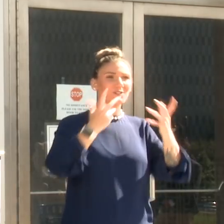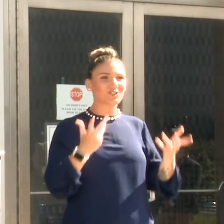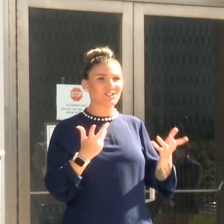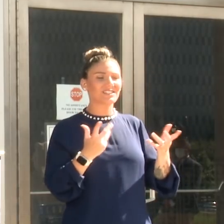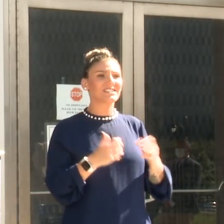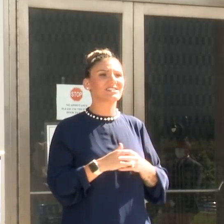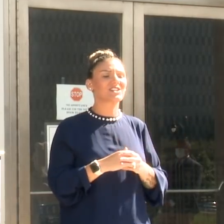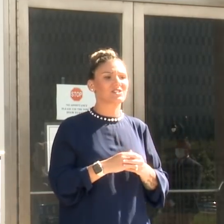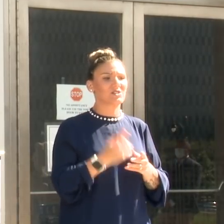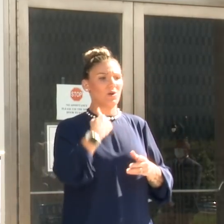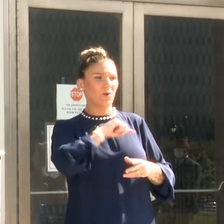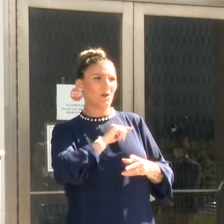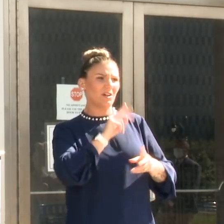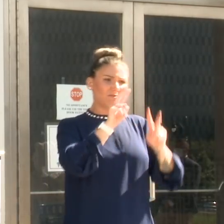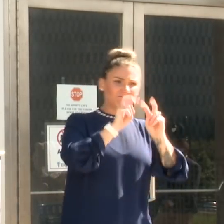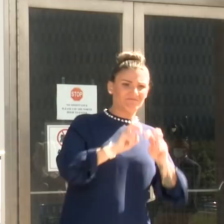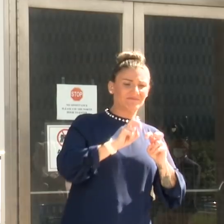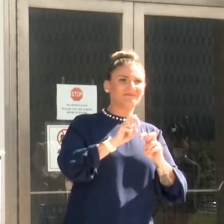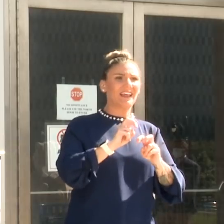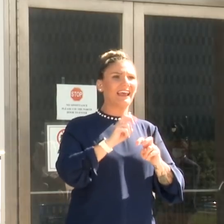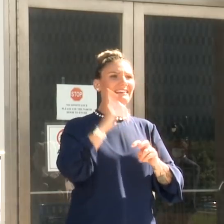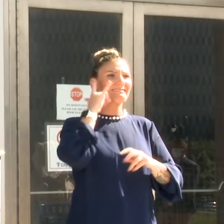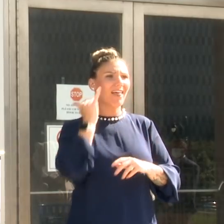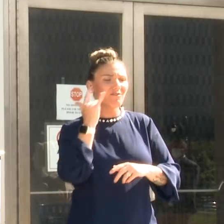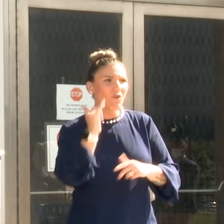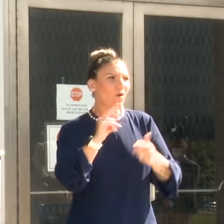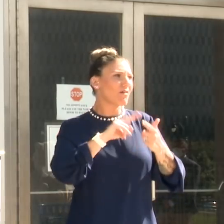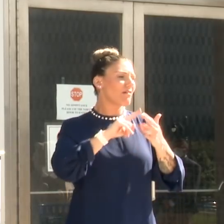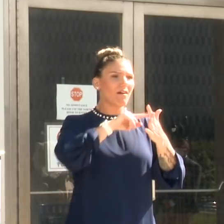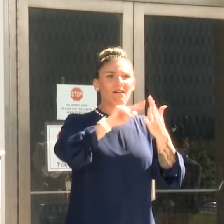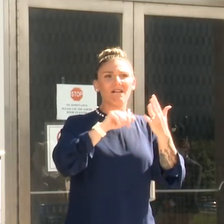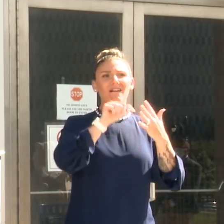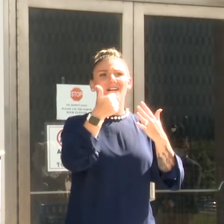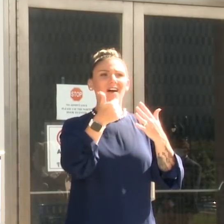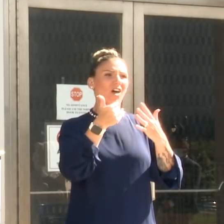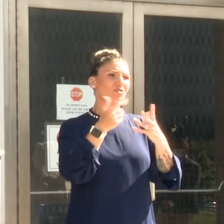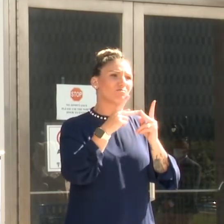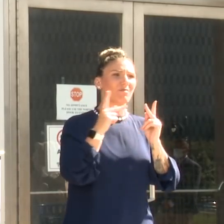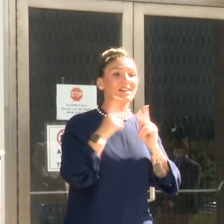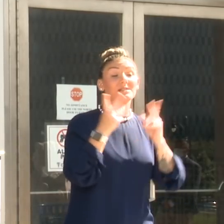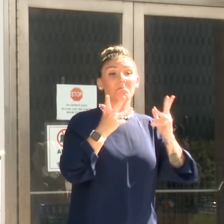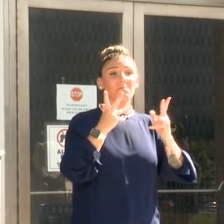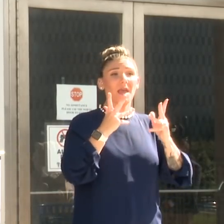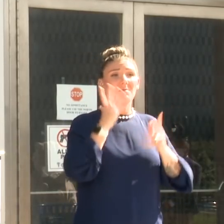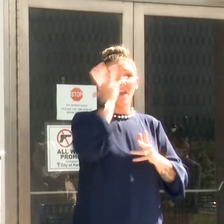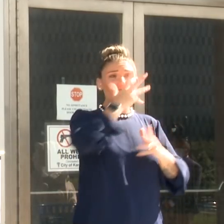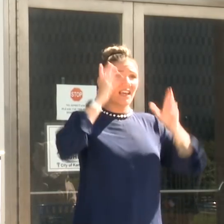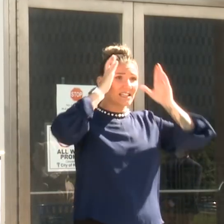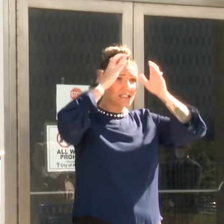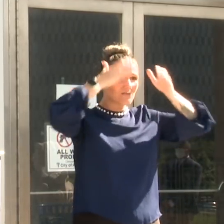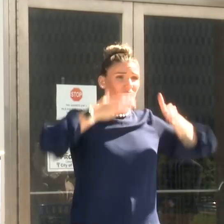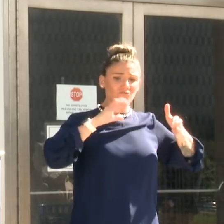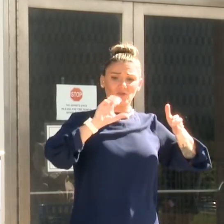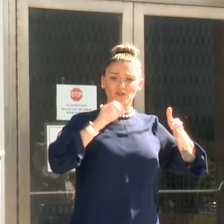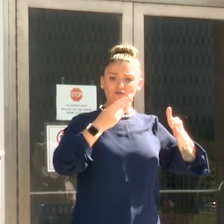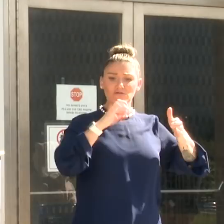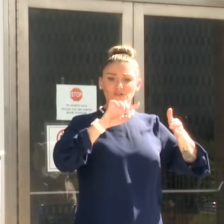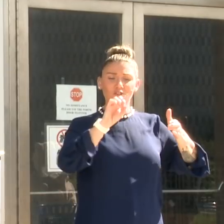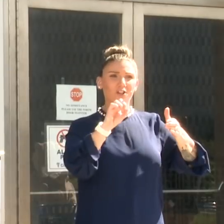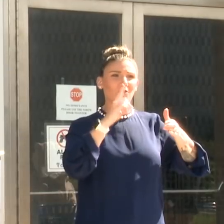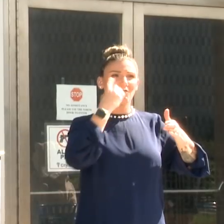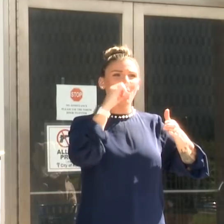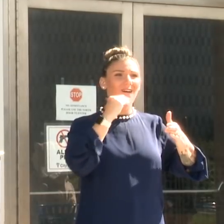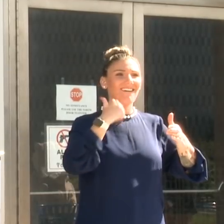we're looking at, in California and some other places have been looking at face shields possibly for smaller